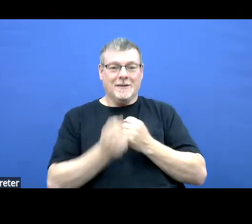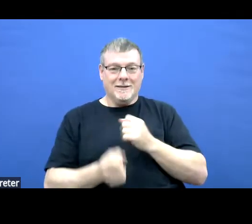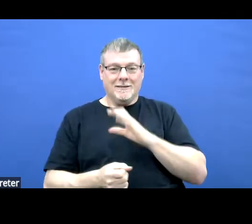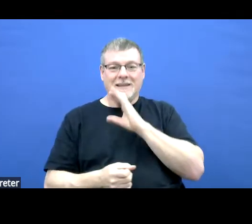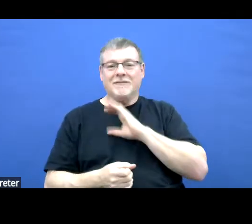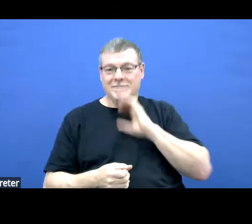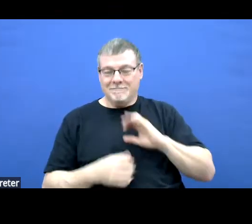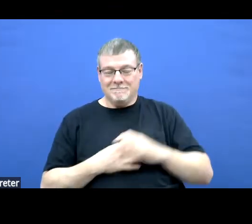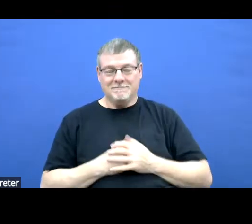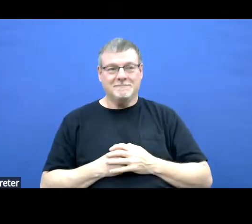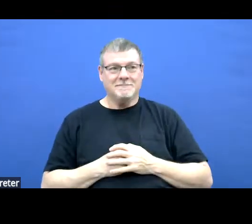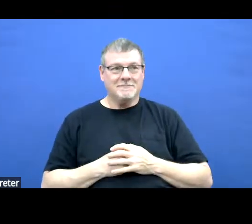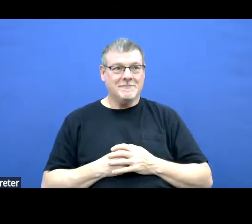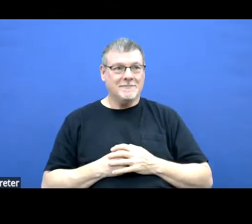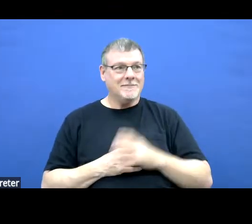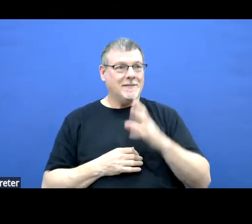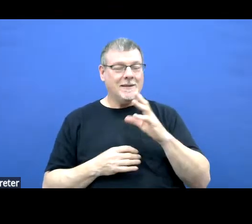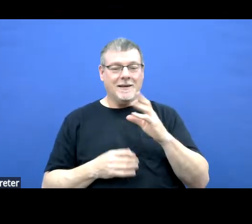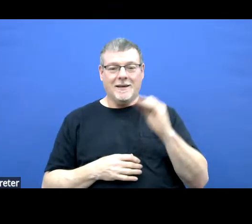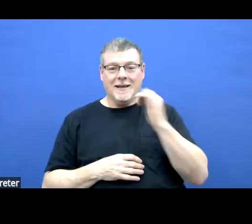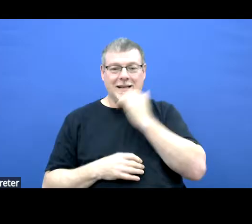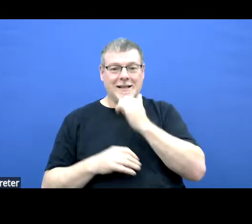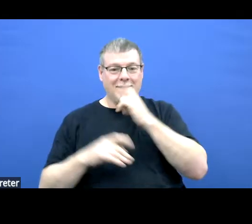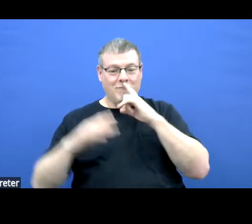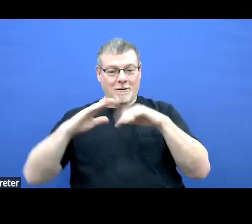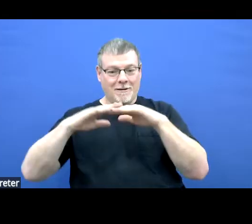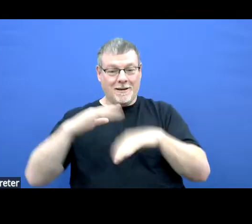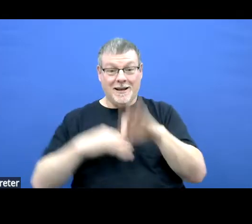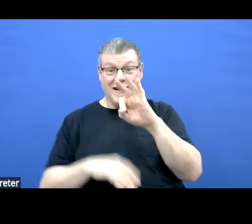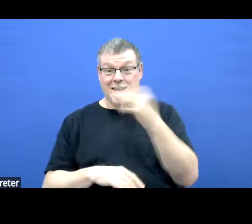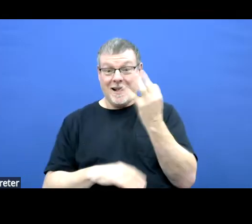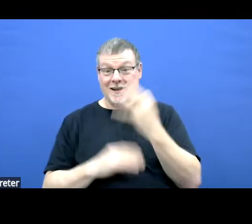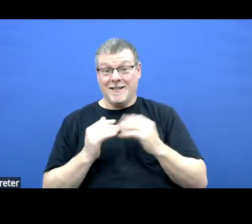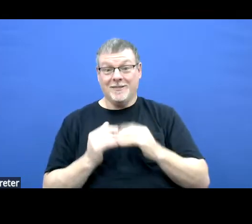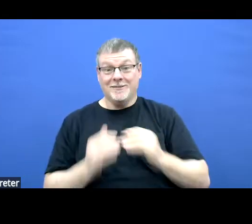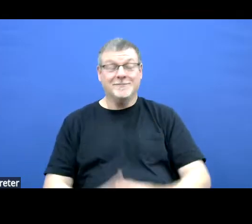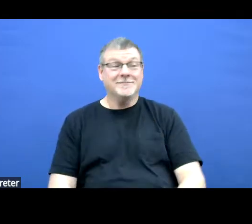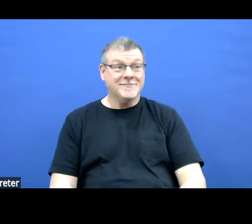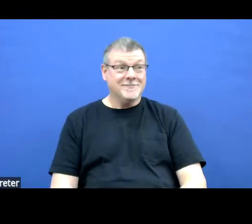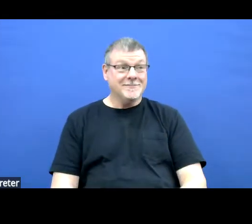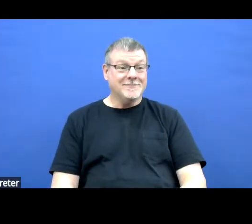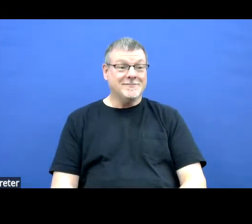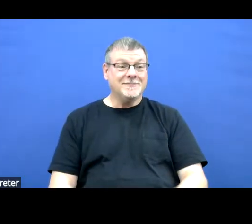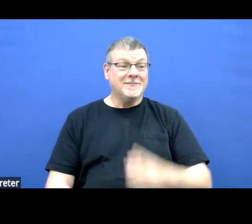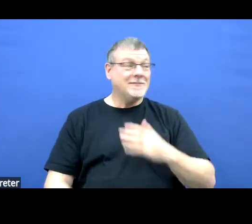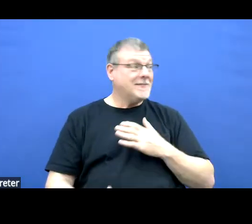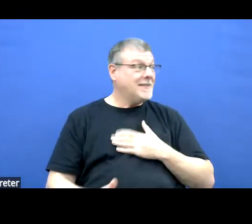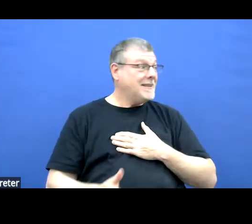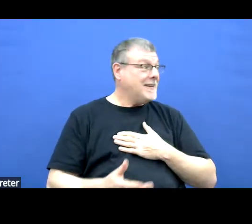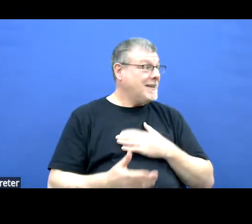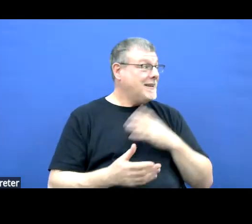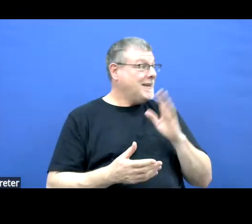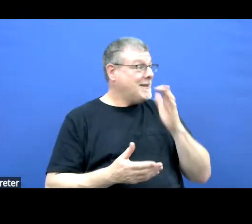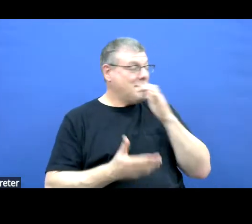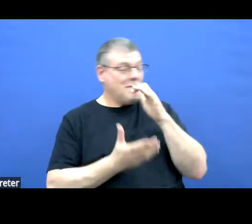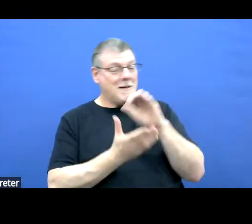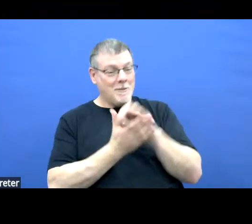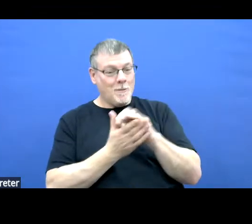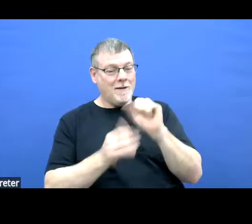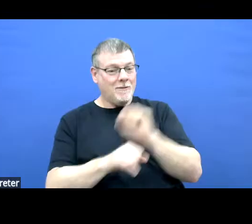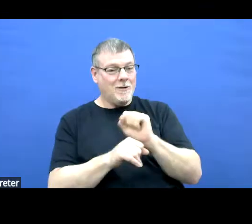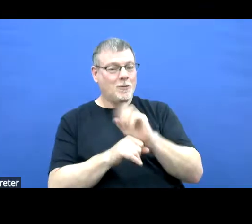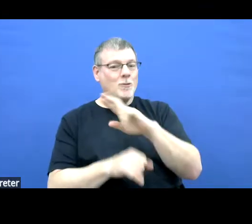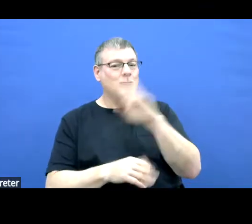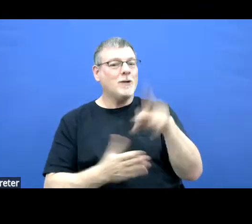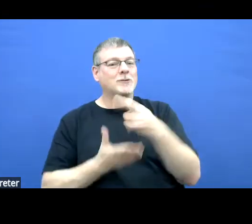down there and daily specials for less than $9. My wife used to work for Rochester